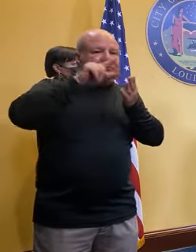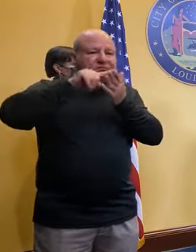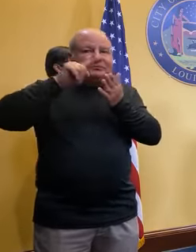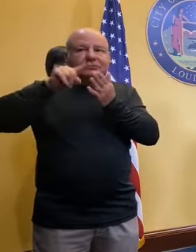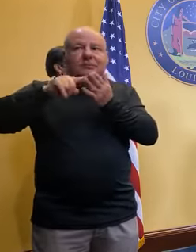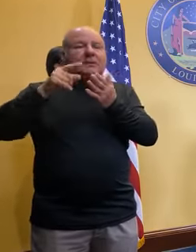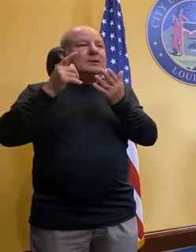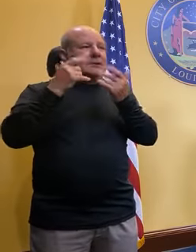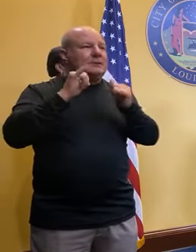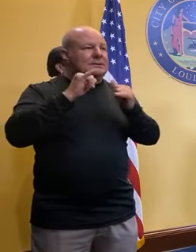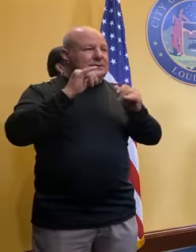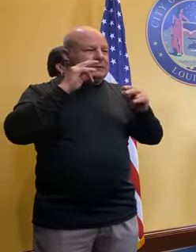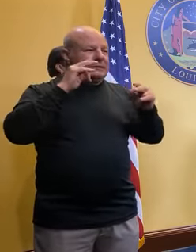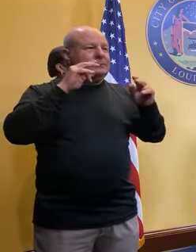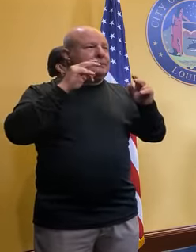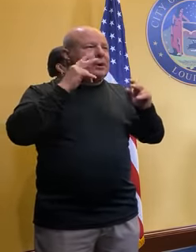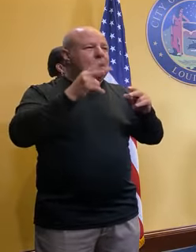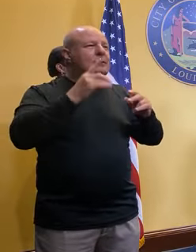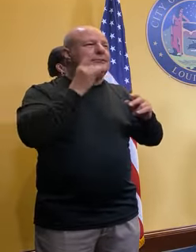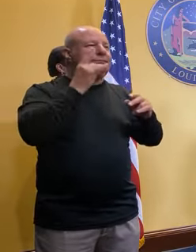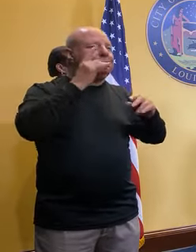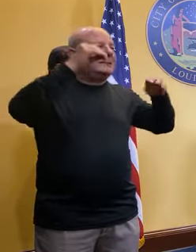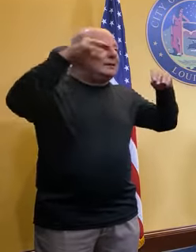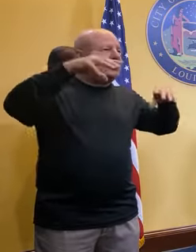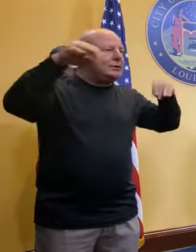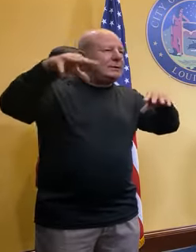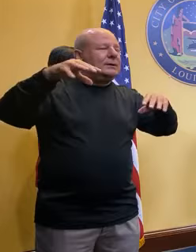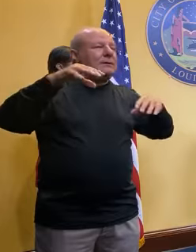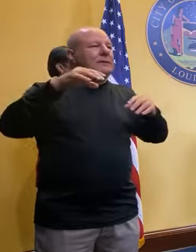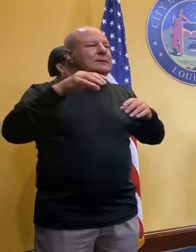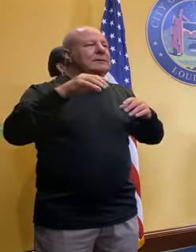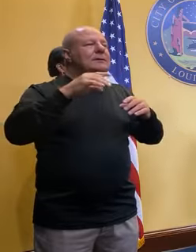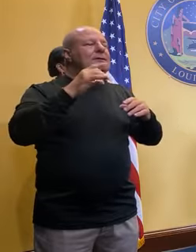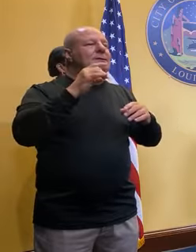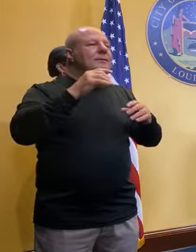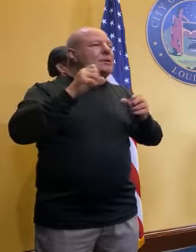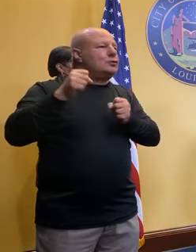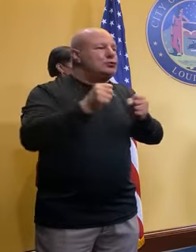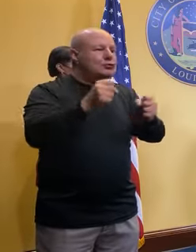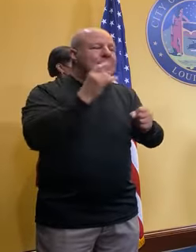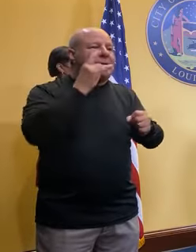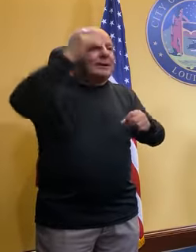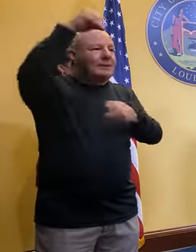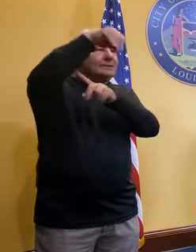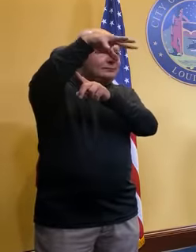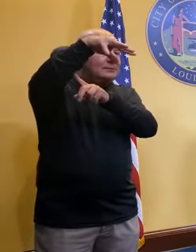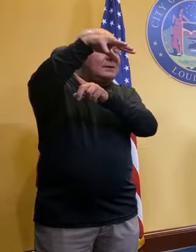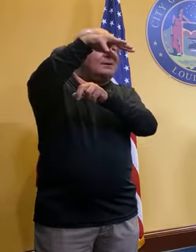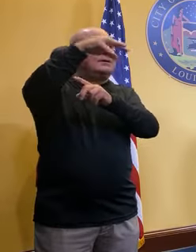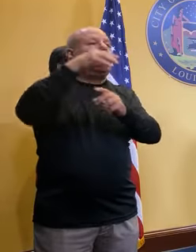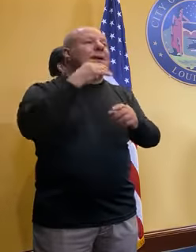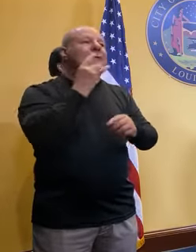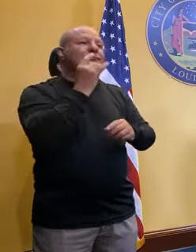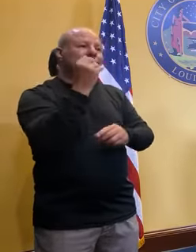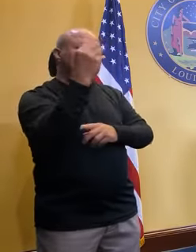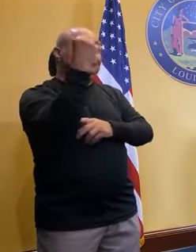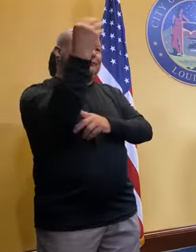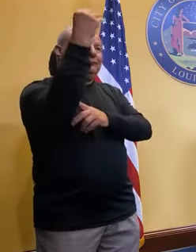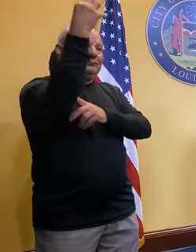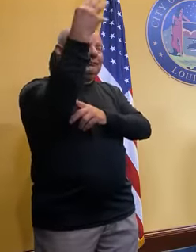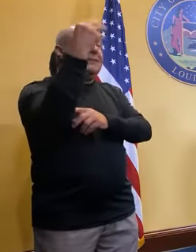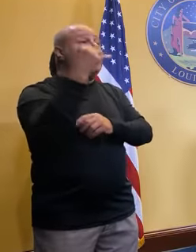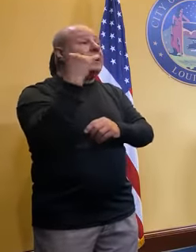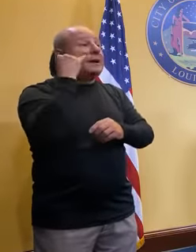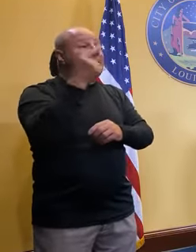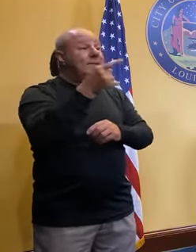addressing infrastructure as far as utilities, street lights, streets, and the like. If you or